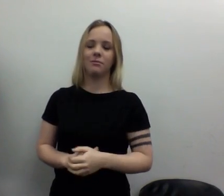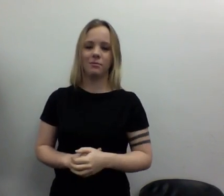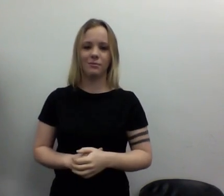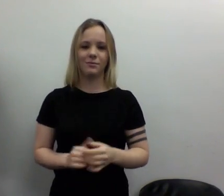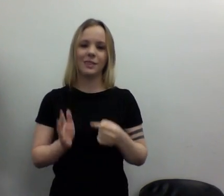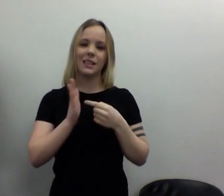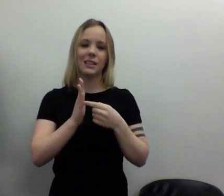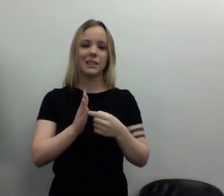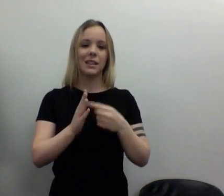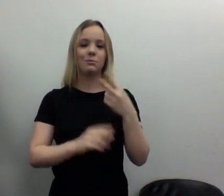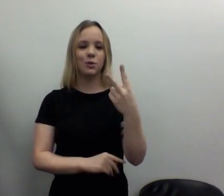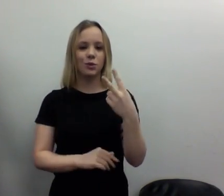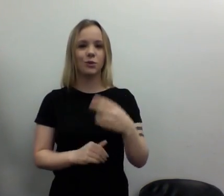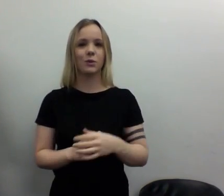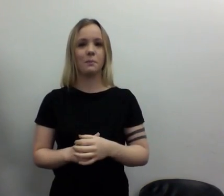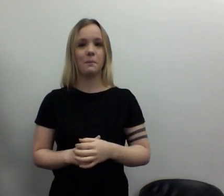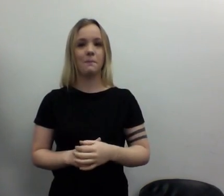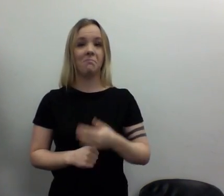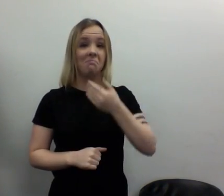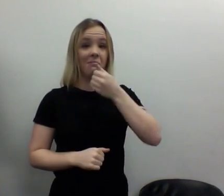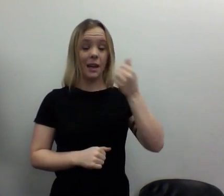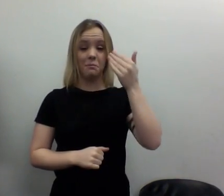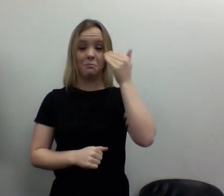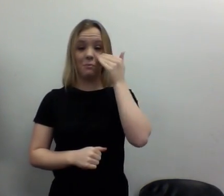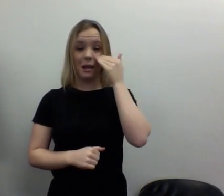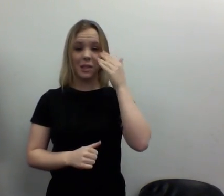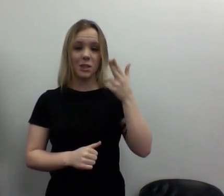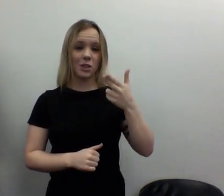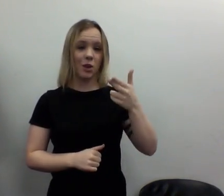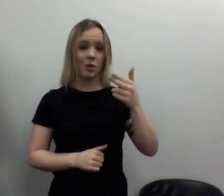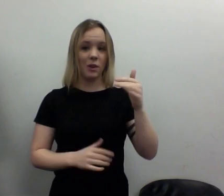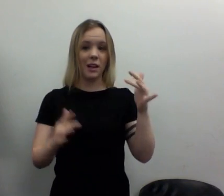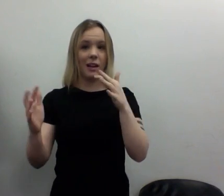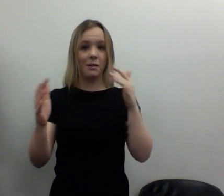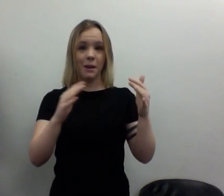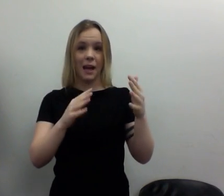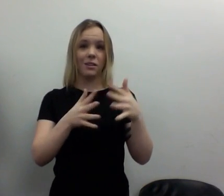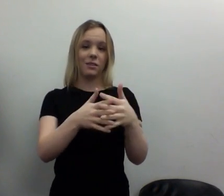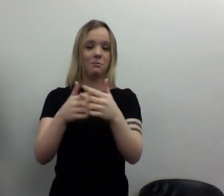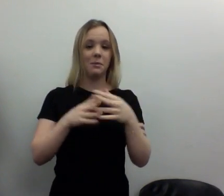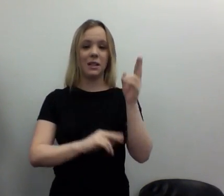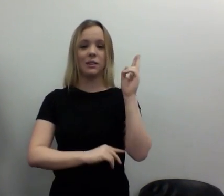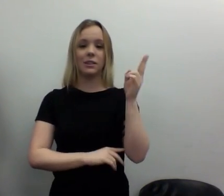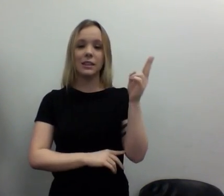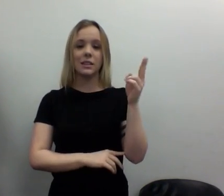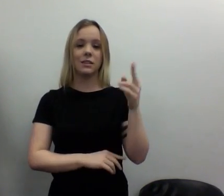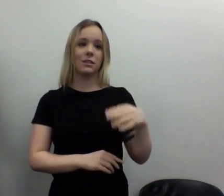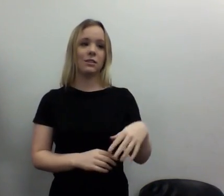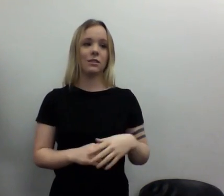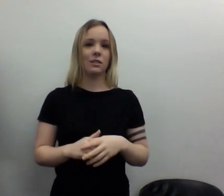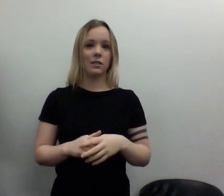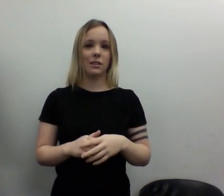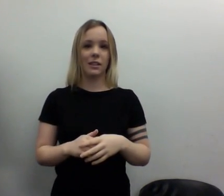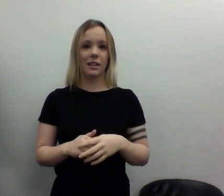The best known gun battle in American history is the gunfight at the OK Corral. It wasn't much of a gunfight, actually. The Earp brothers just pretty well shot some